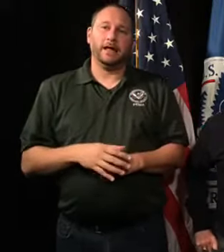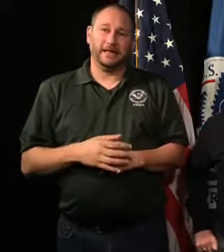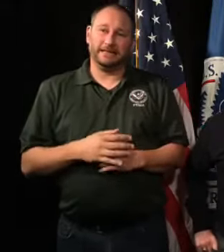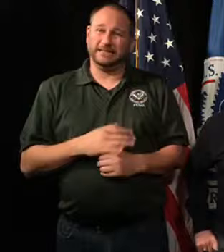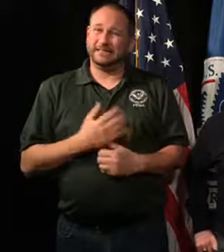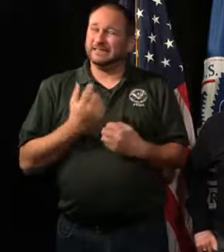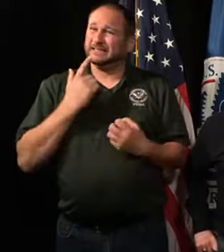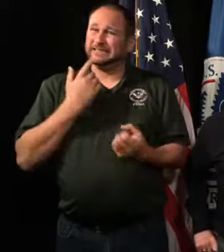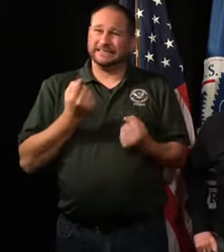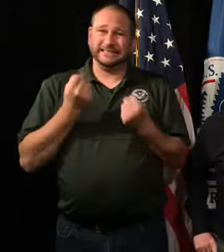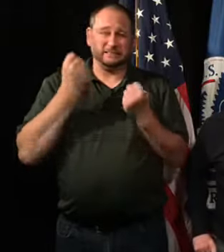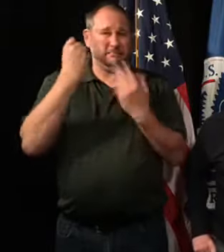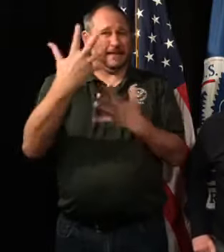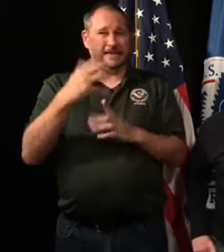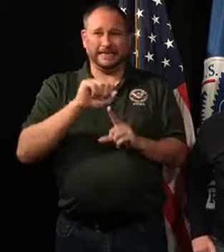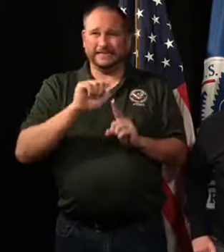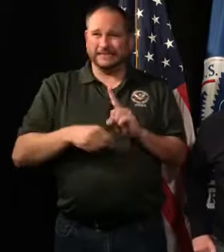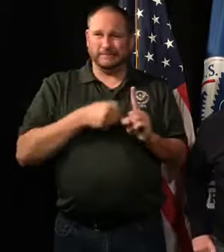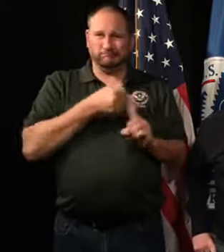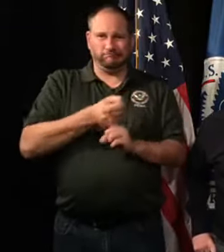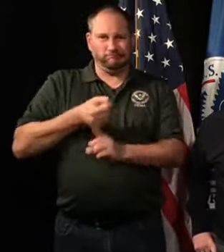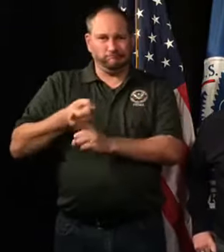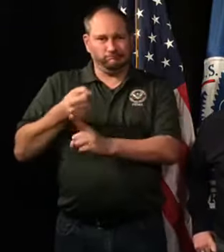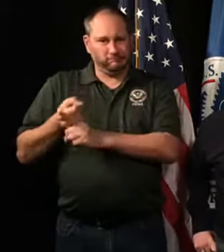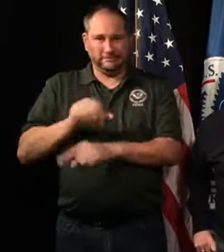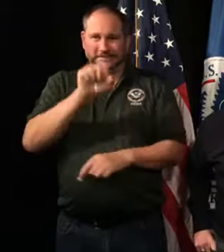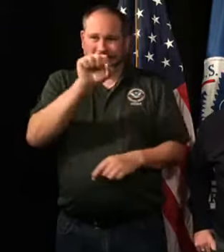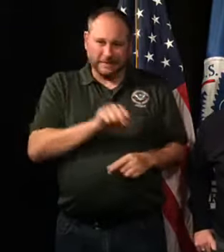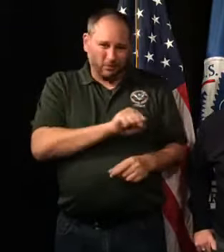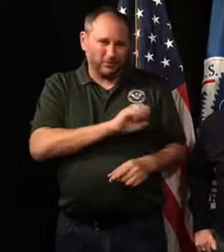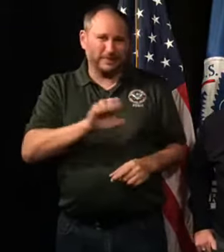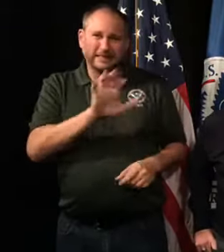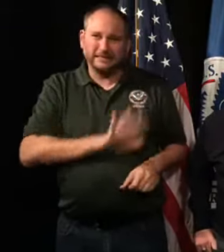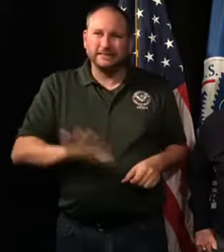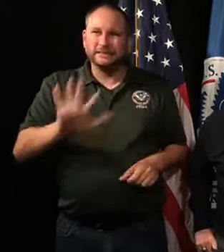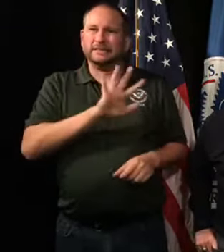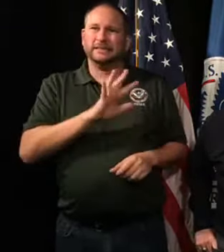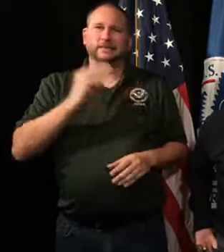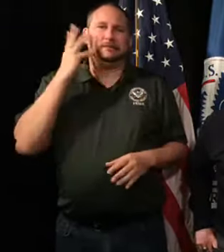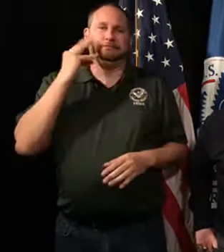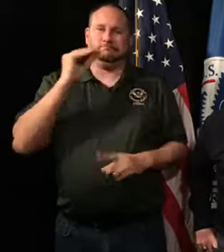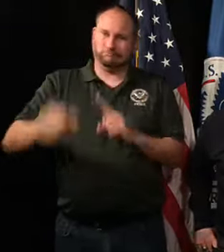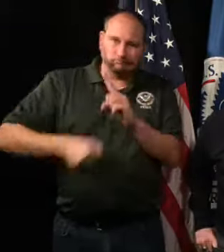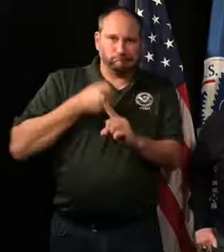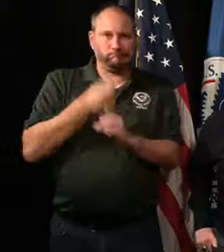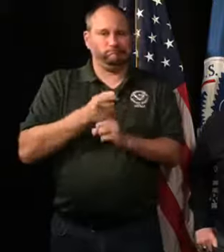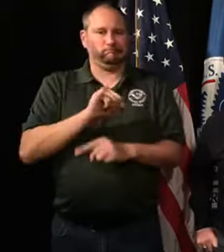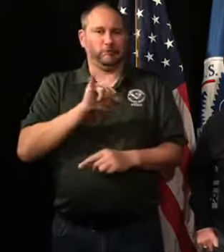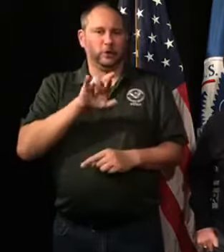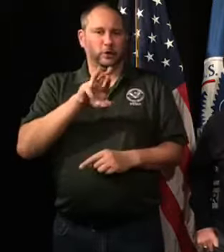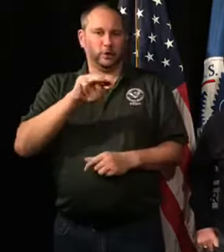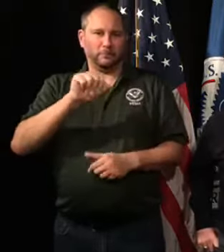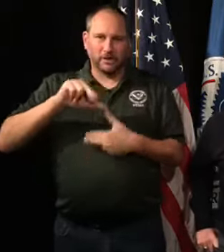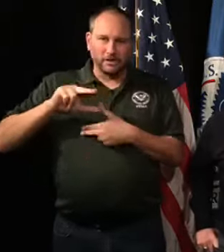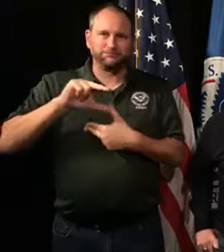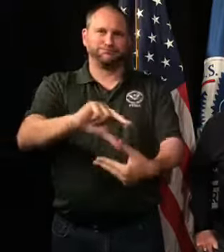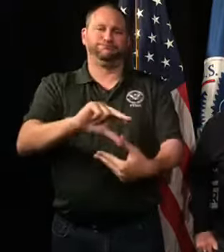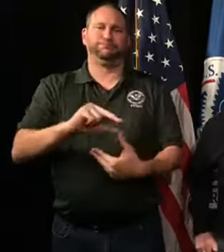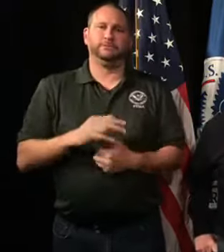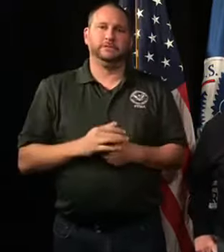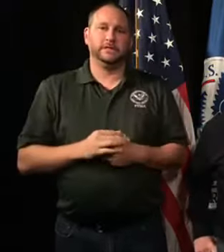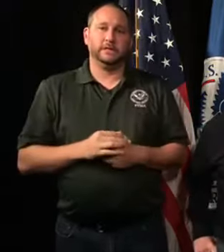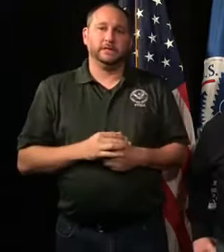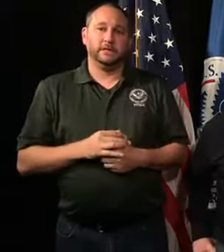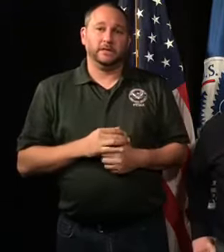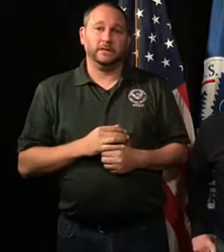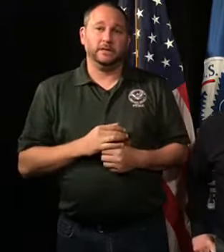in the southeast that are still experiencing some of those impacts of Irma today. So I want to leave you with a few key